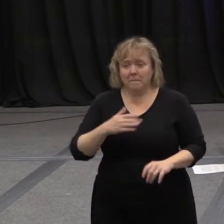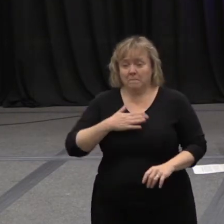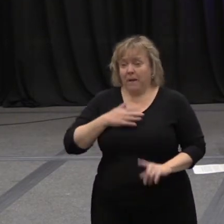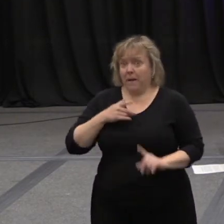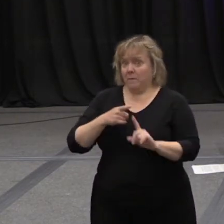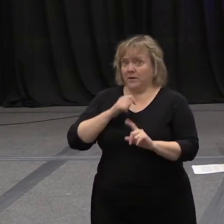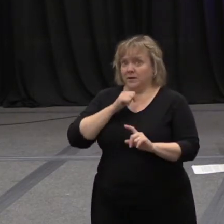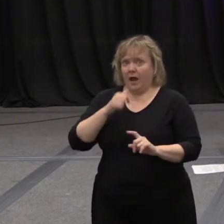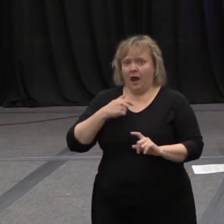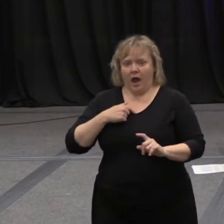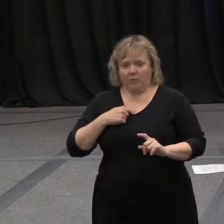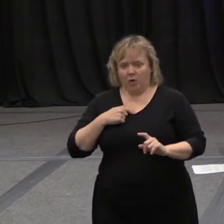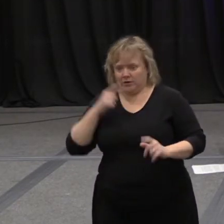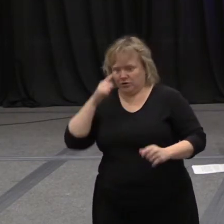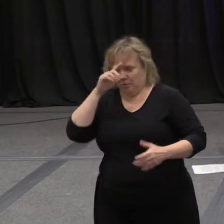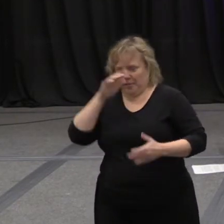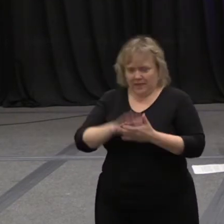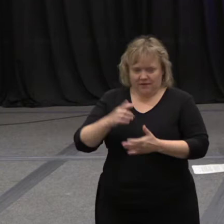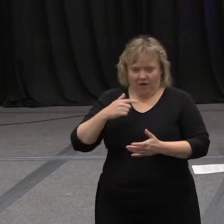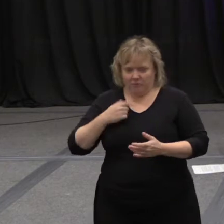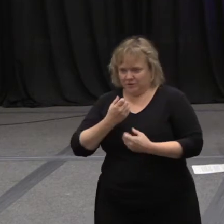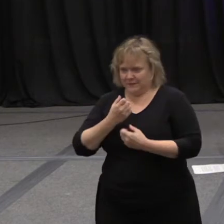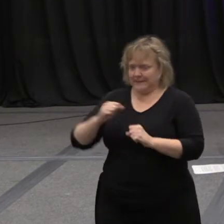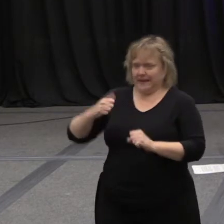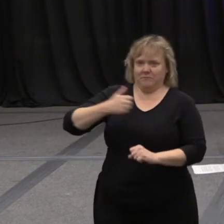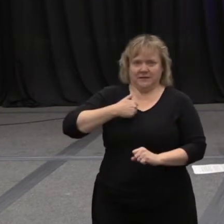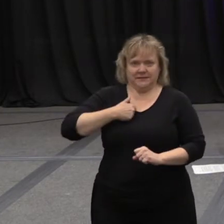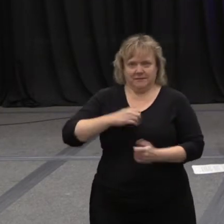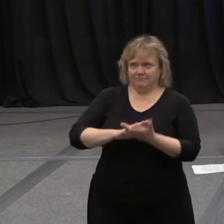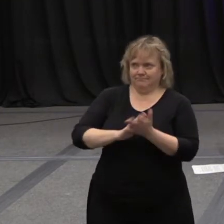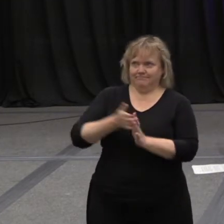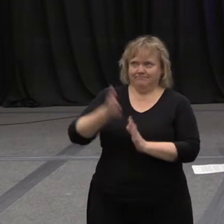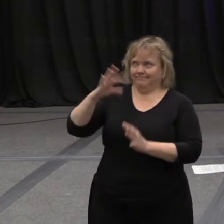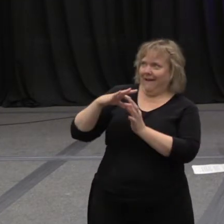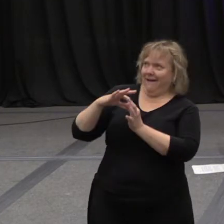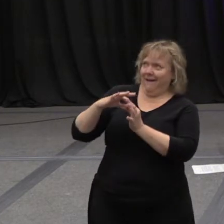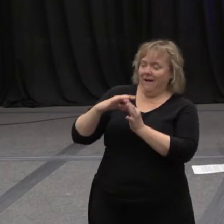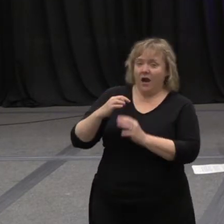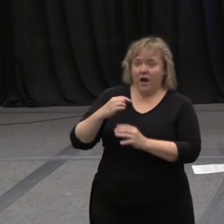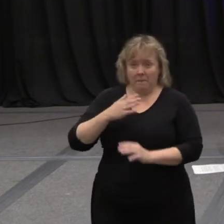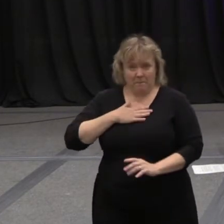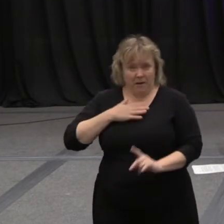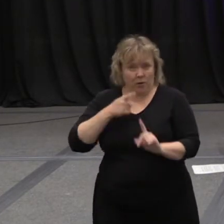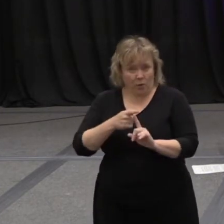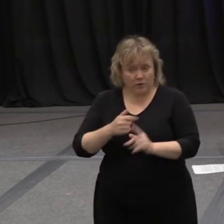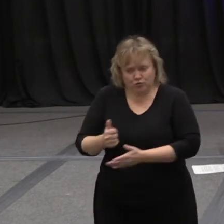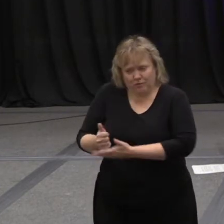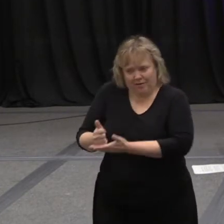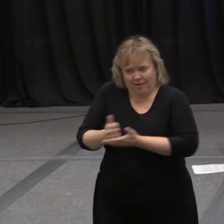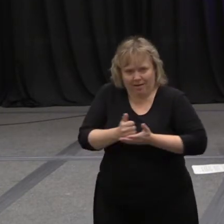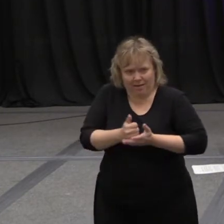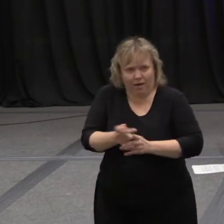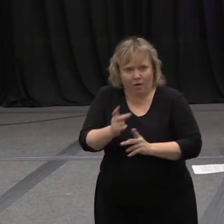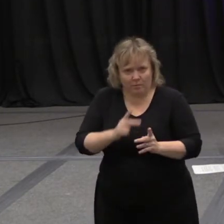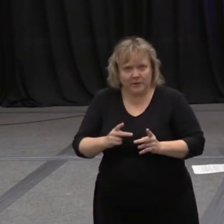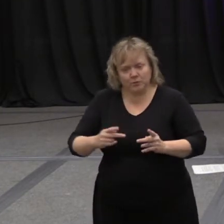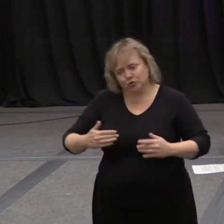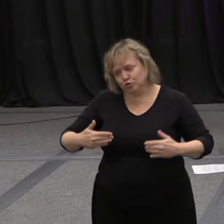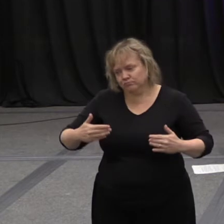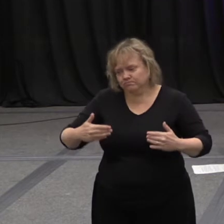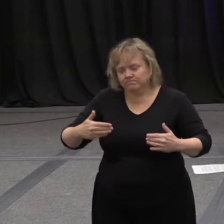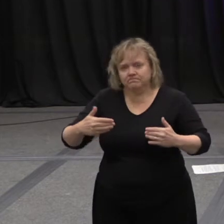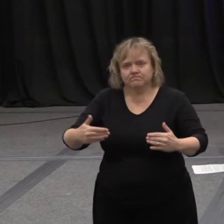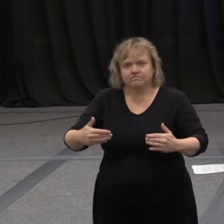myself. I'm about helping other people along on their journey and trying to heal damage and